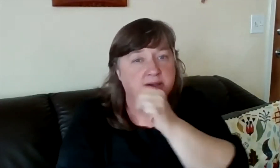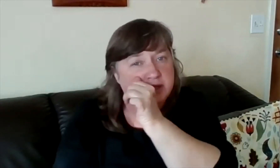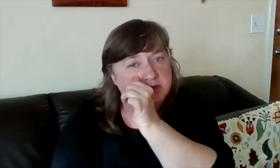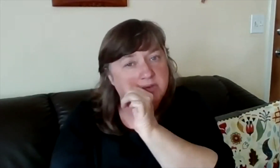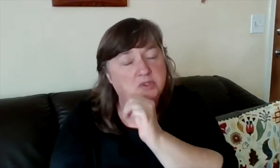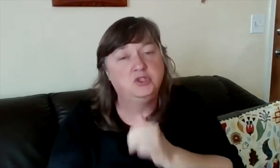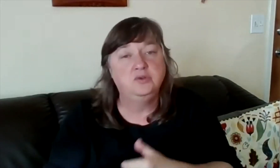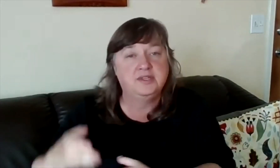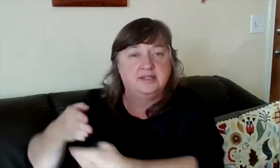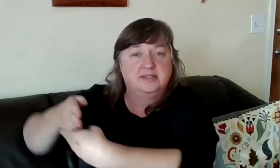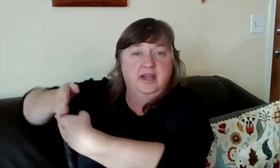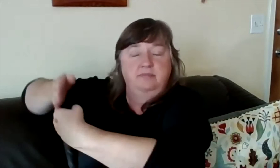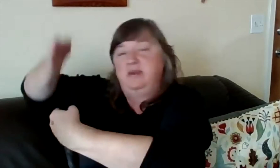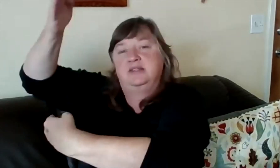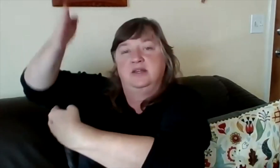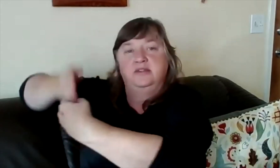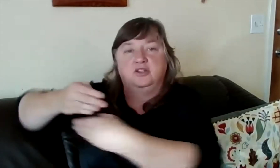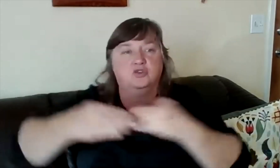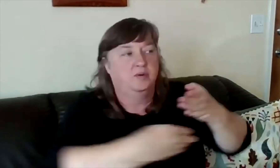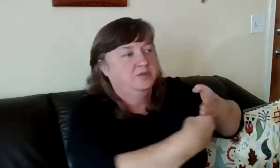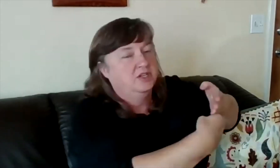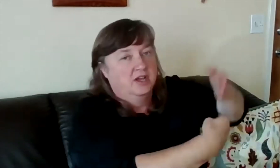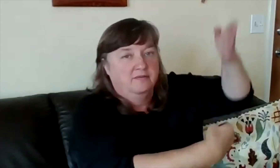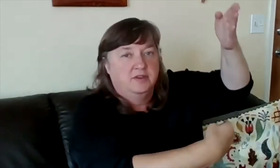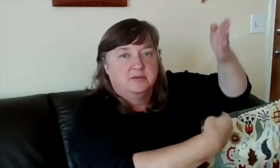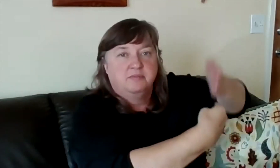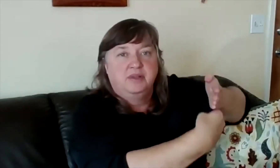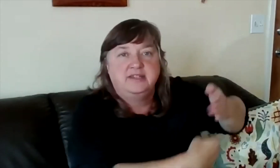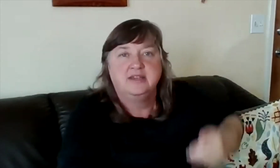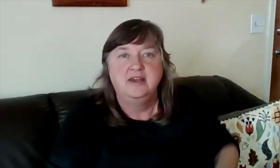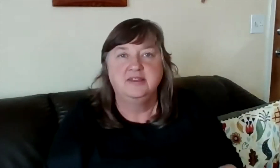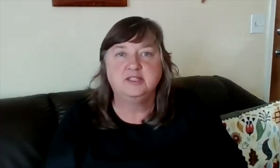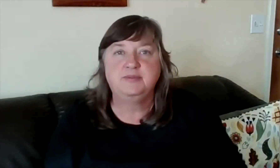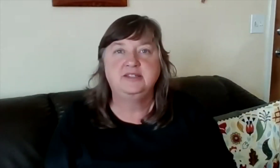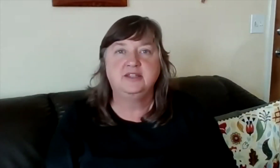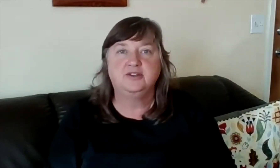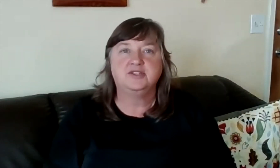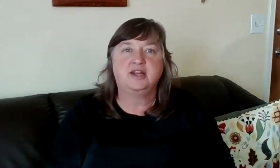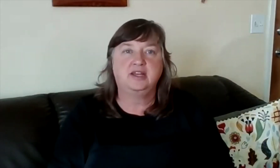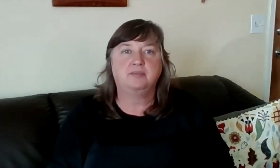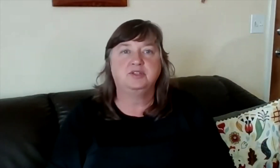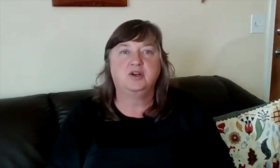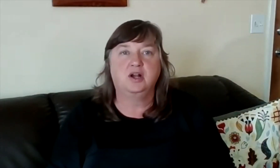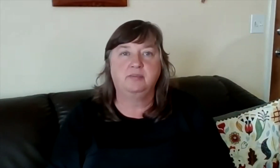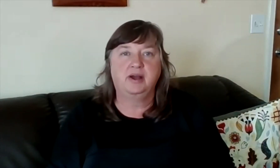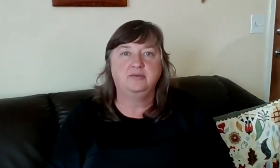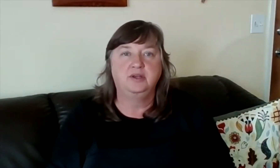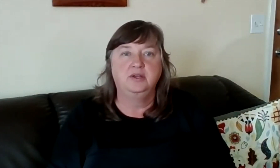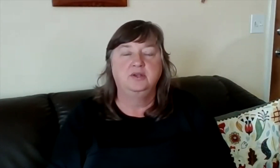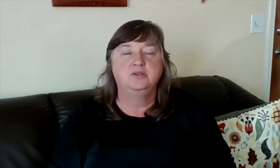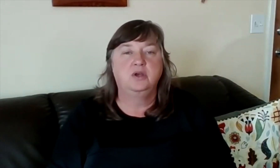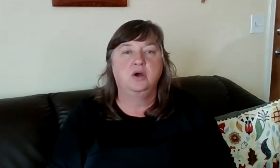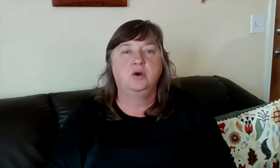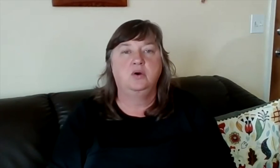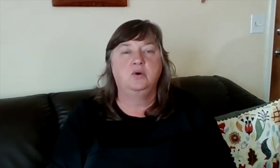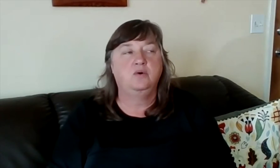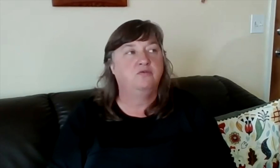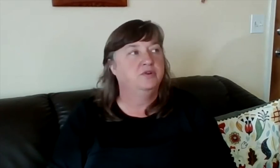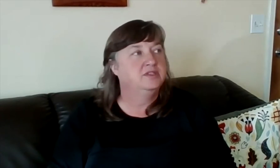sometimes you will choose that side based on the description of this place, the space that you're setting up to talk about. So for